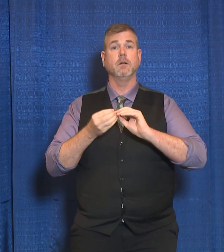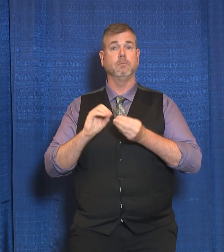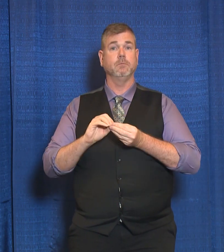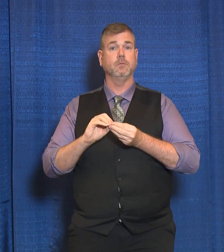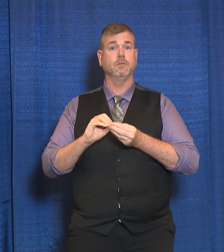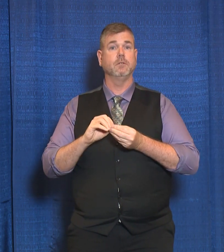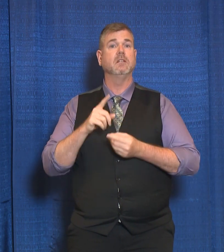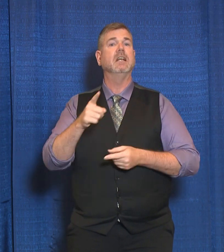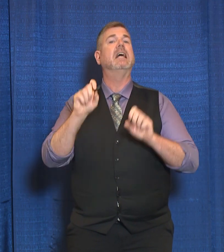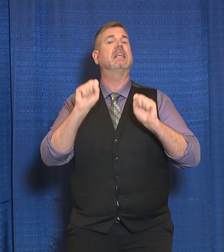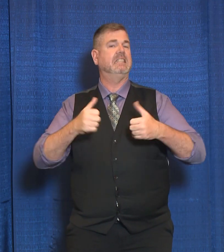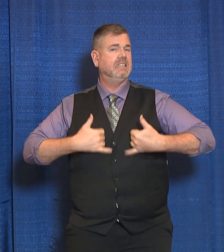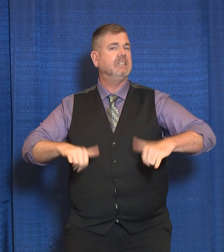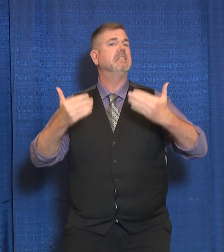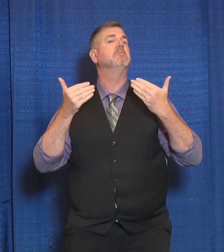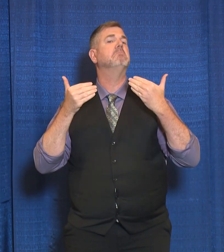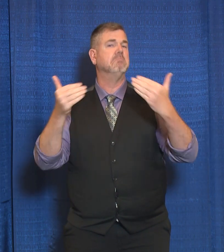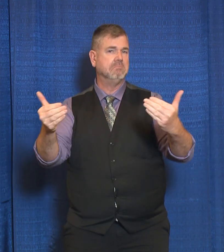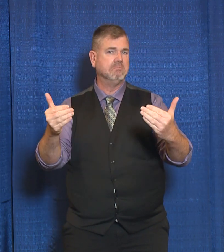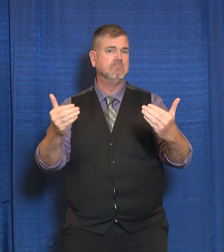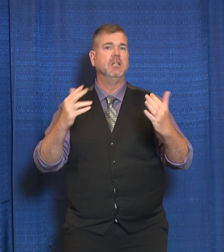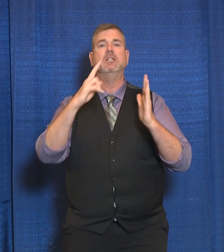vote online.